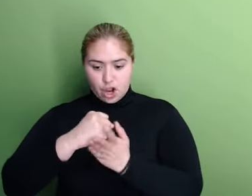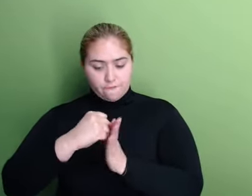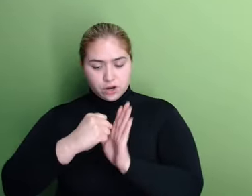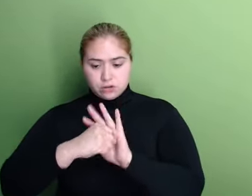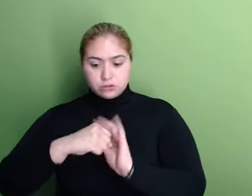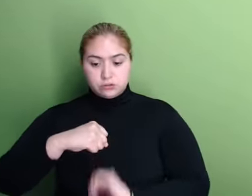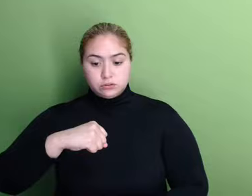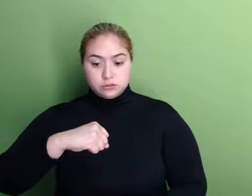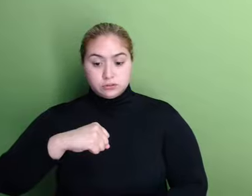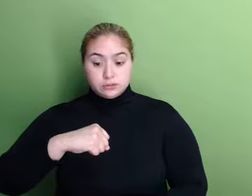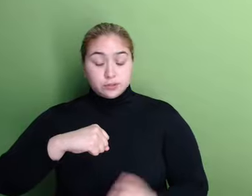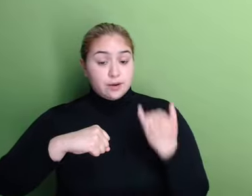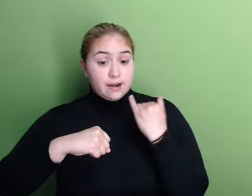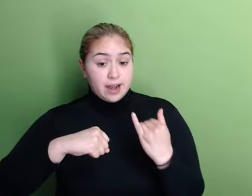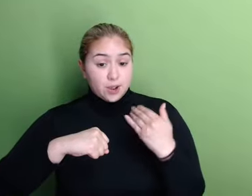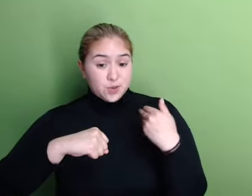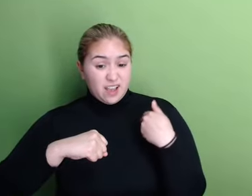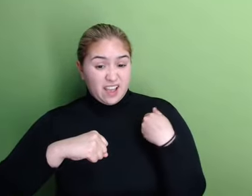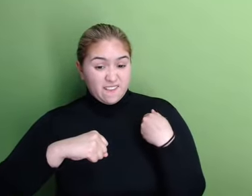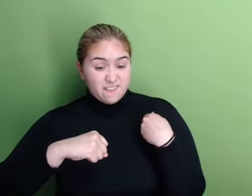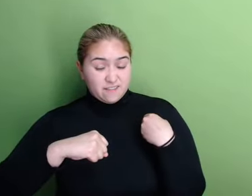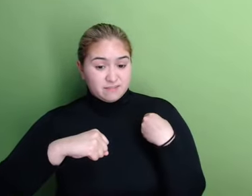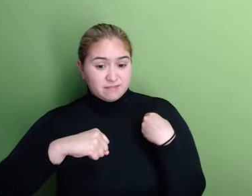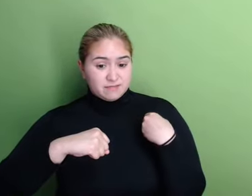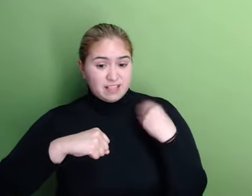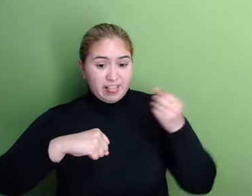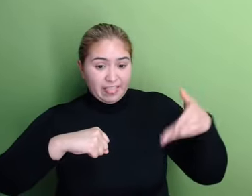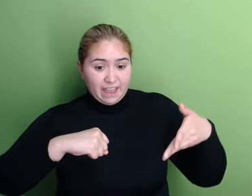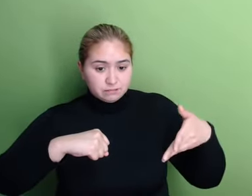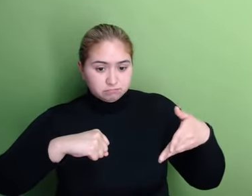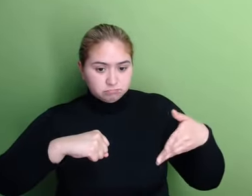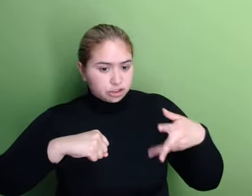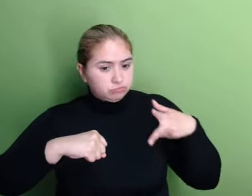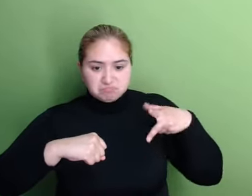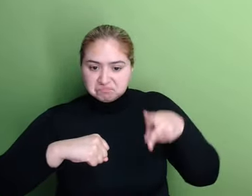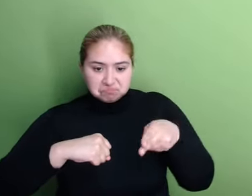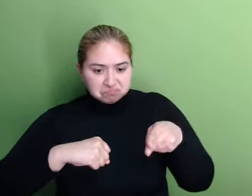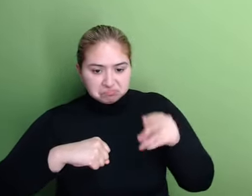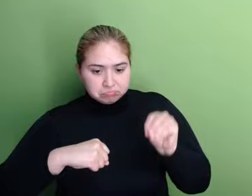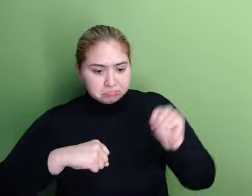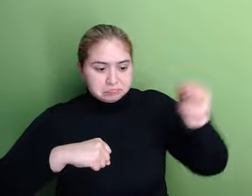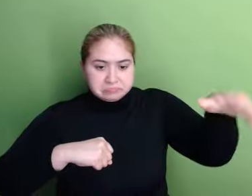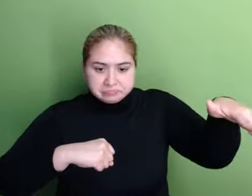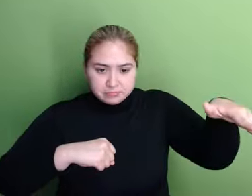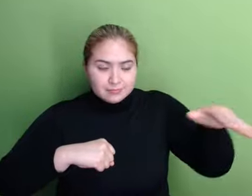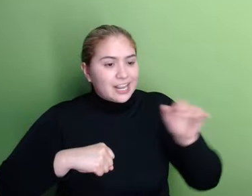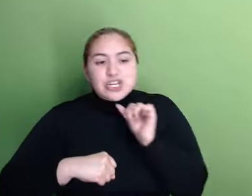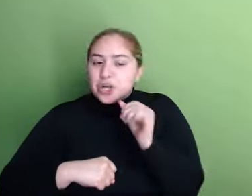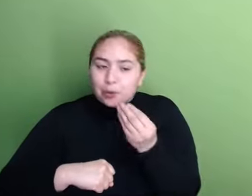Now, if you've got some left over, what can you do? You can just take this off and put it. No, we're not eating our worm burritos